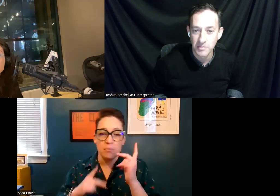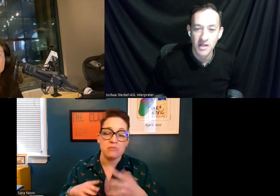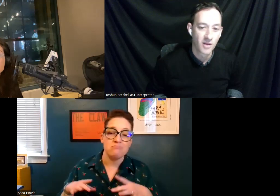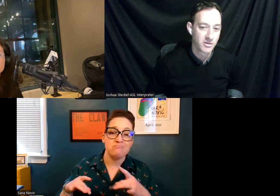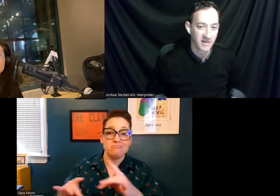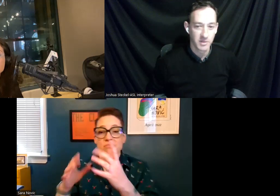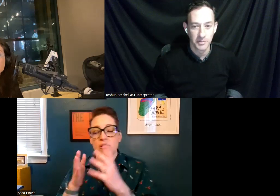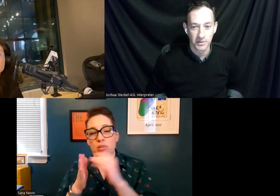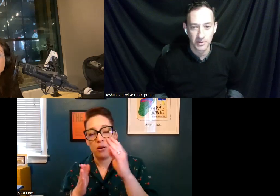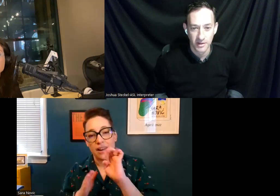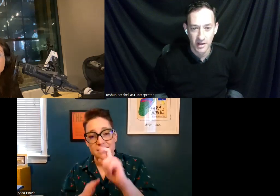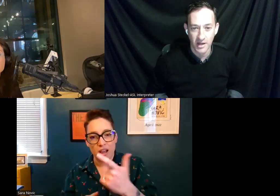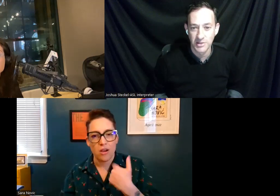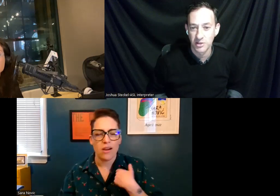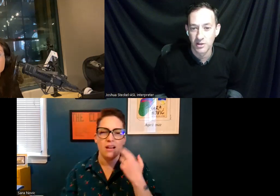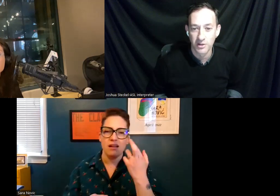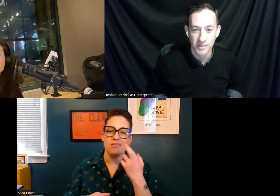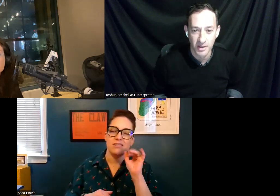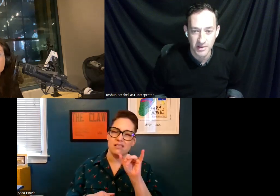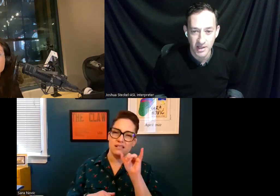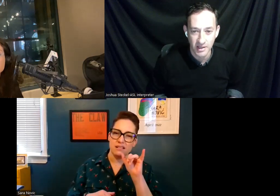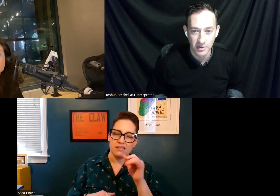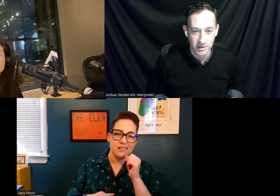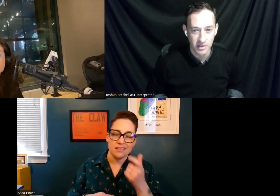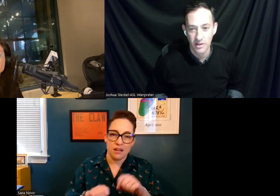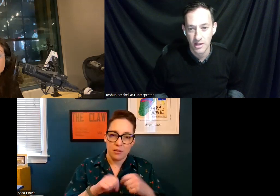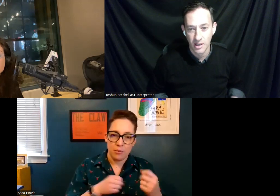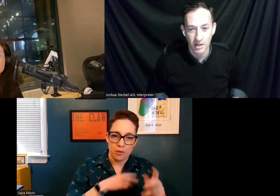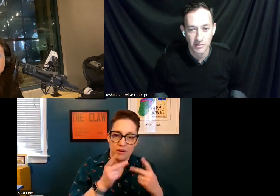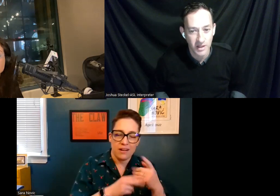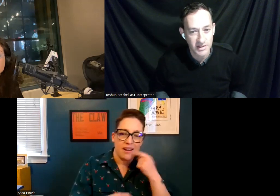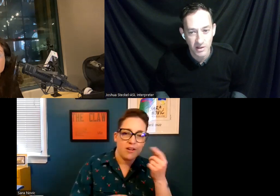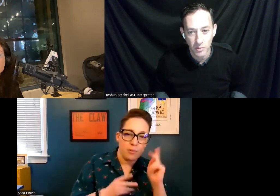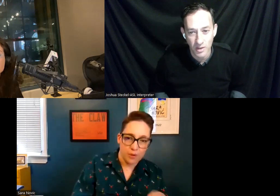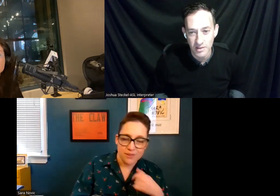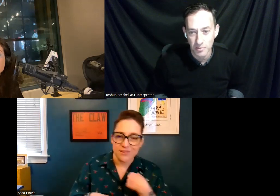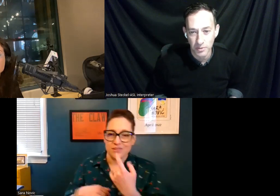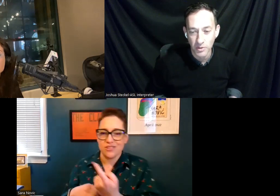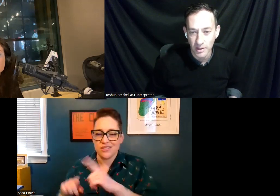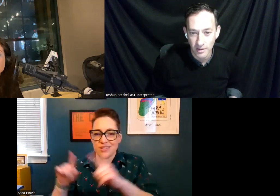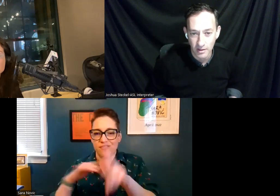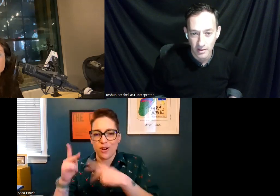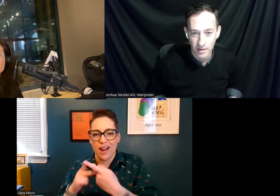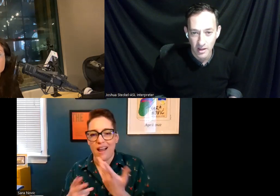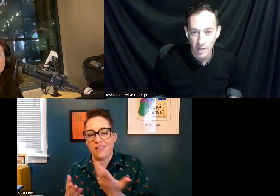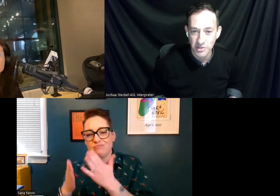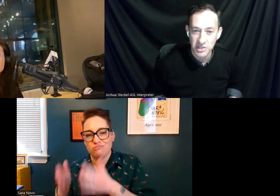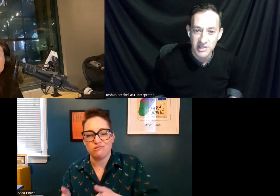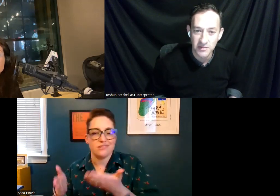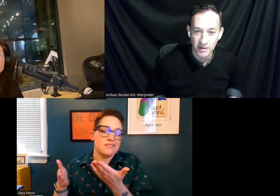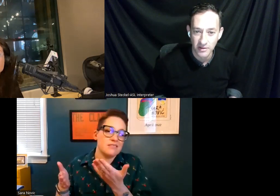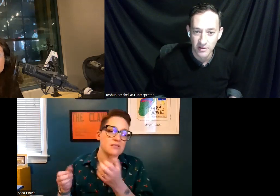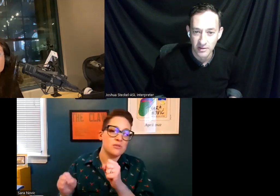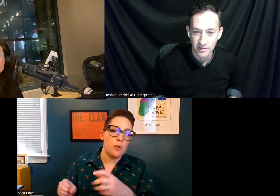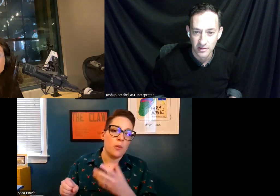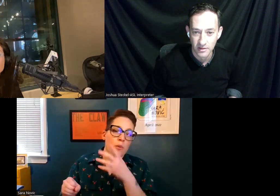to meet other deaf people, and I started to learn American Sign Language. And I realized that it wasn't broken. I was just